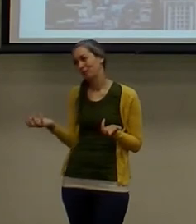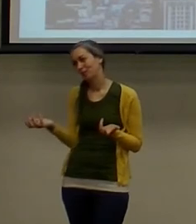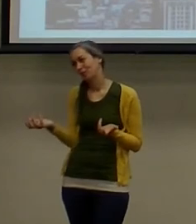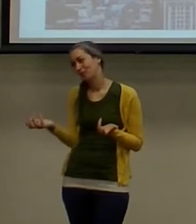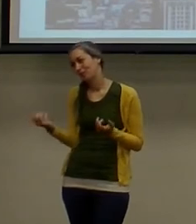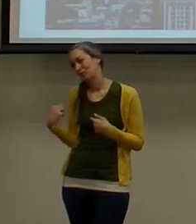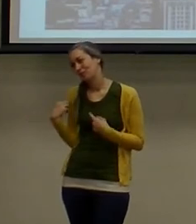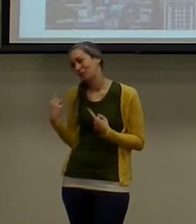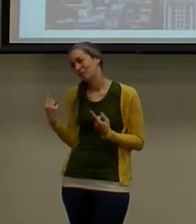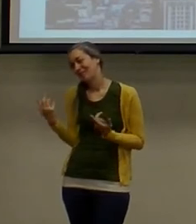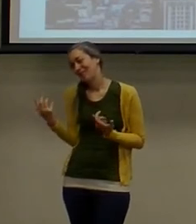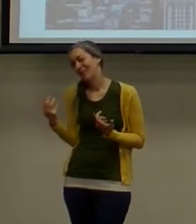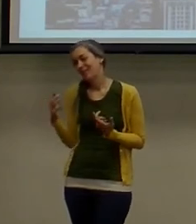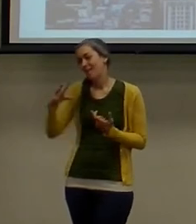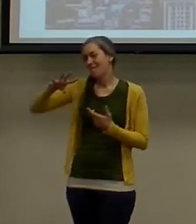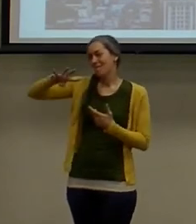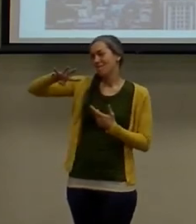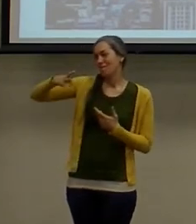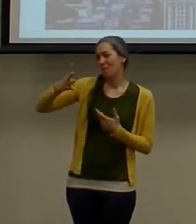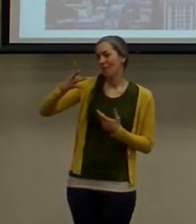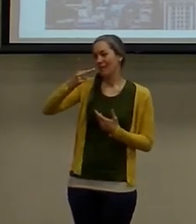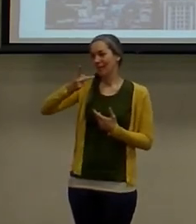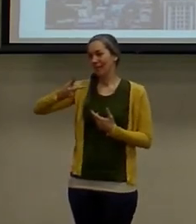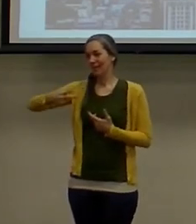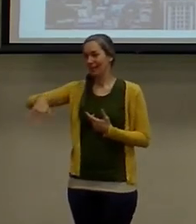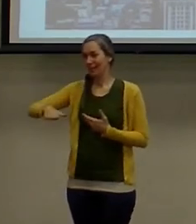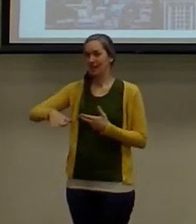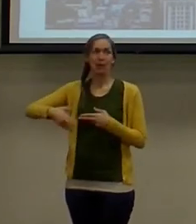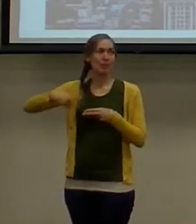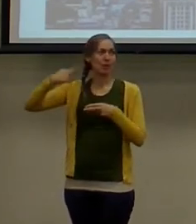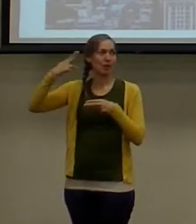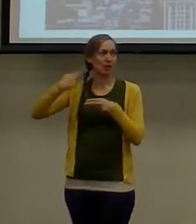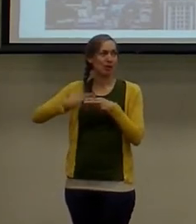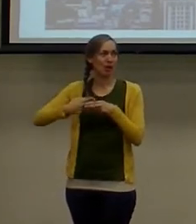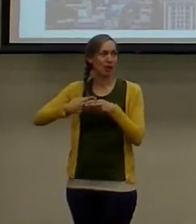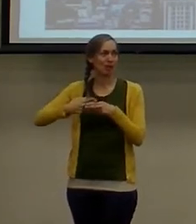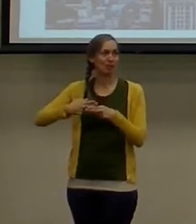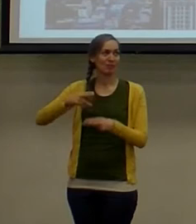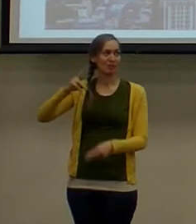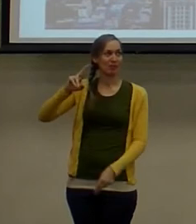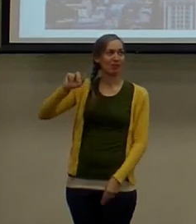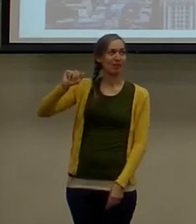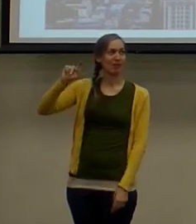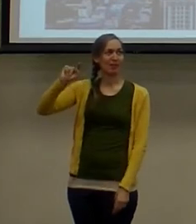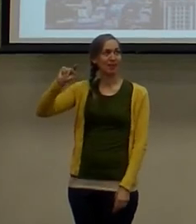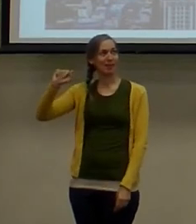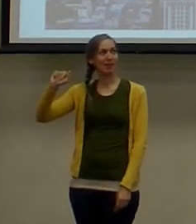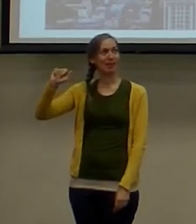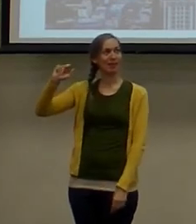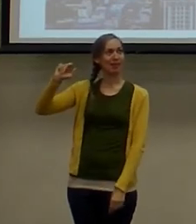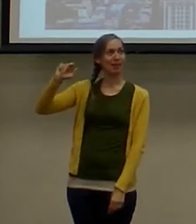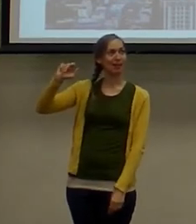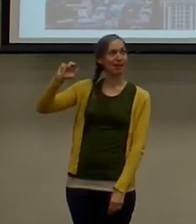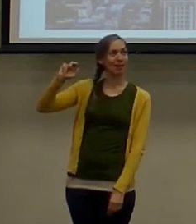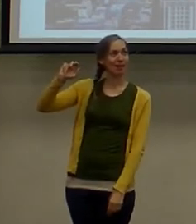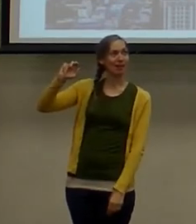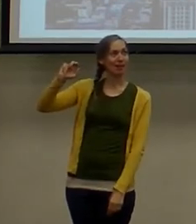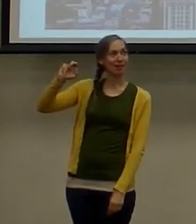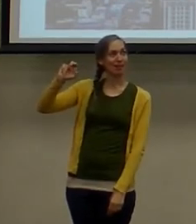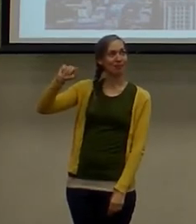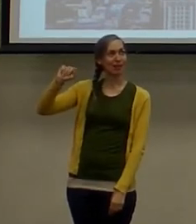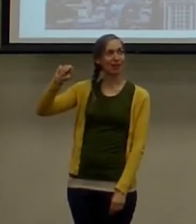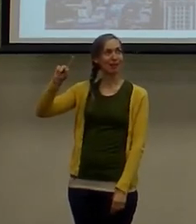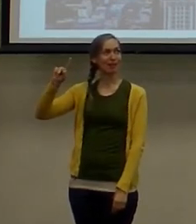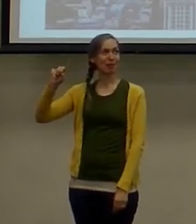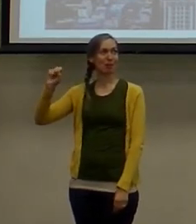fourth kingdom is called Ratanakosin, started about 220 years ago. The city of now 10